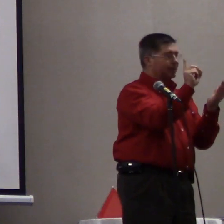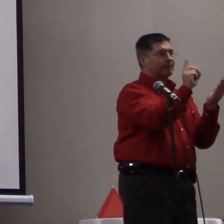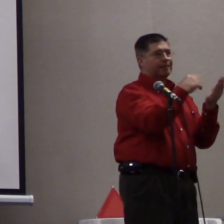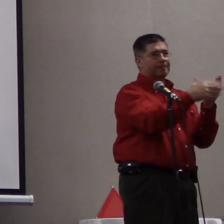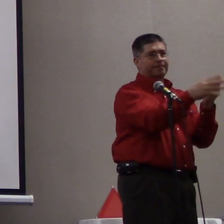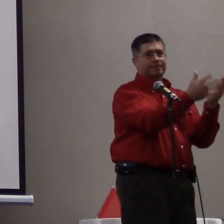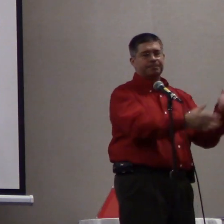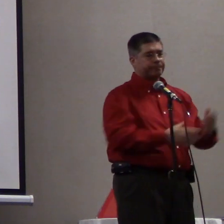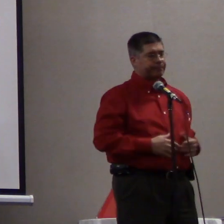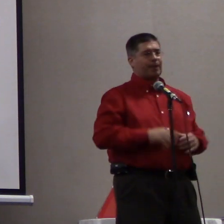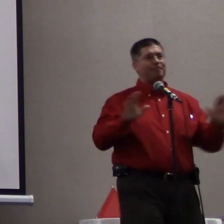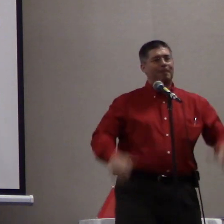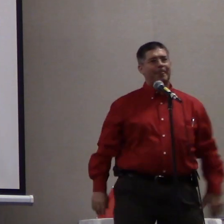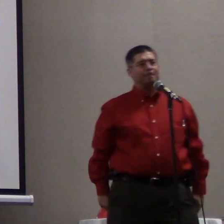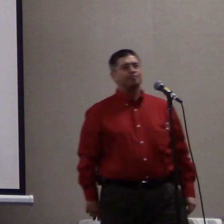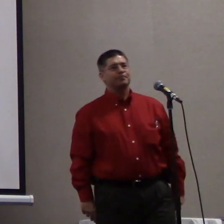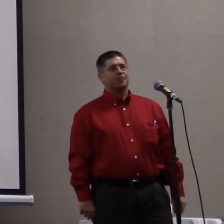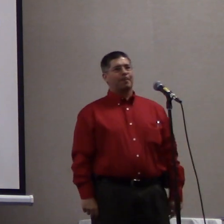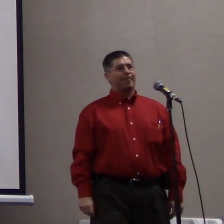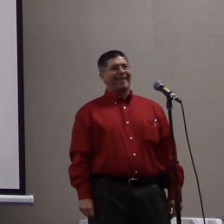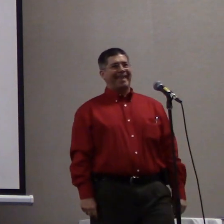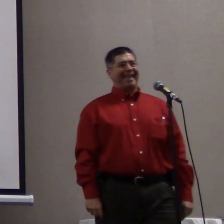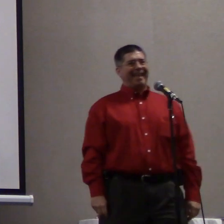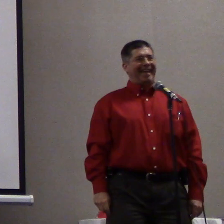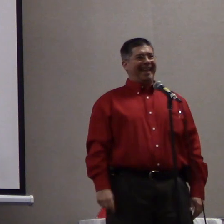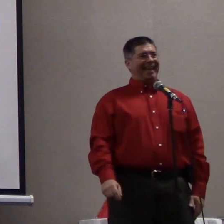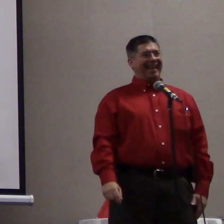no, D, and so on.